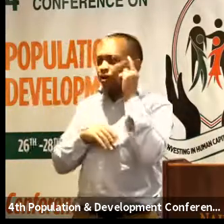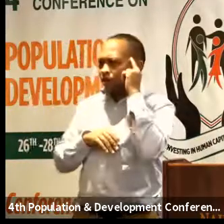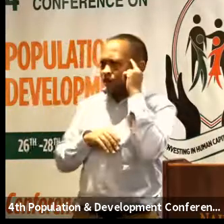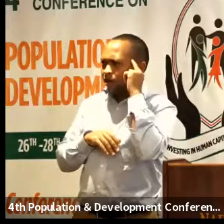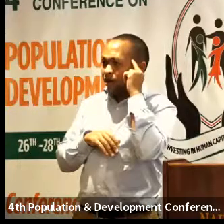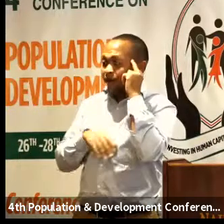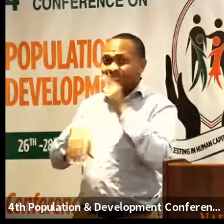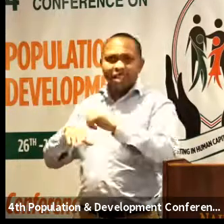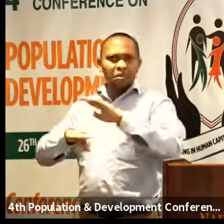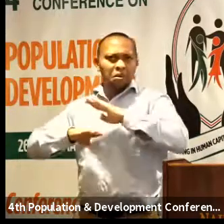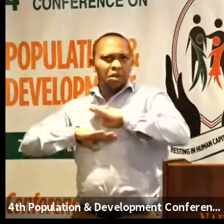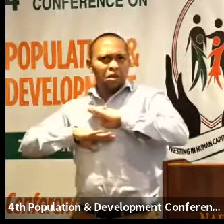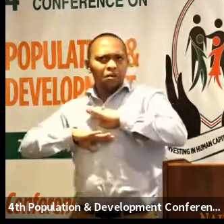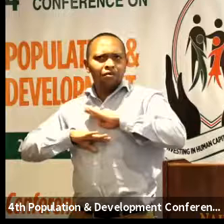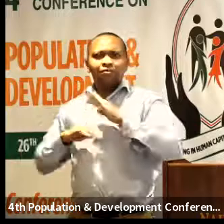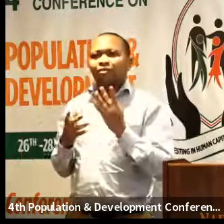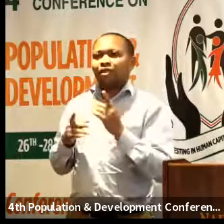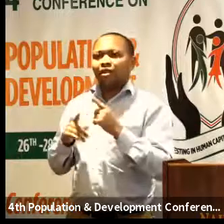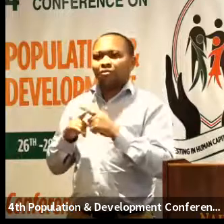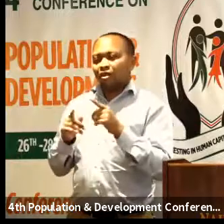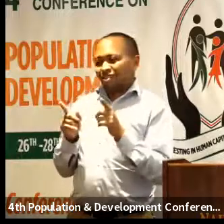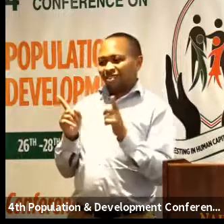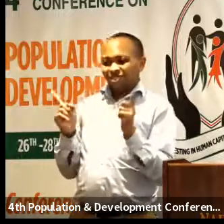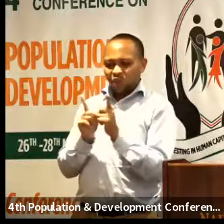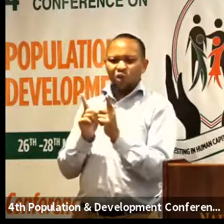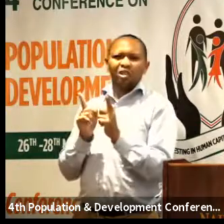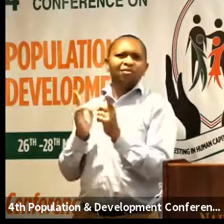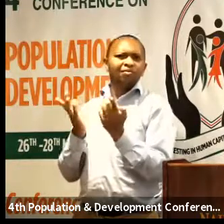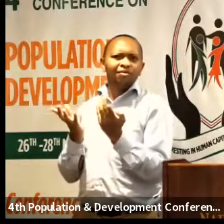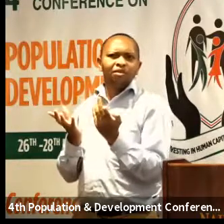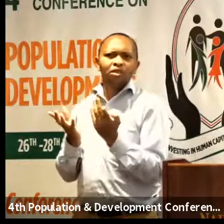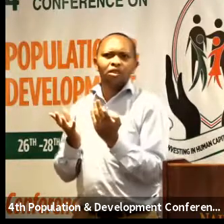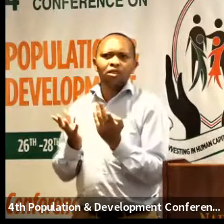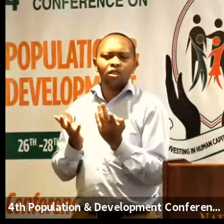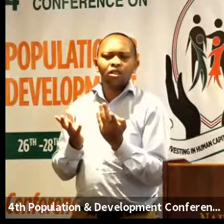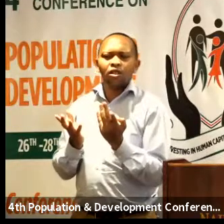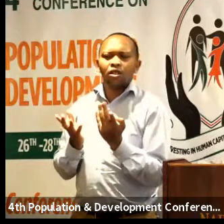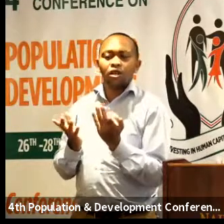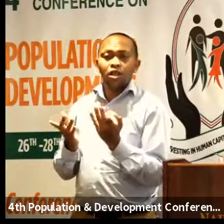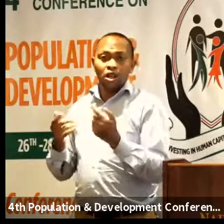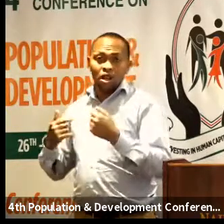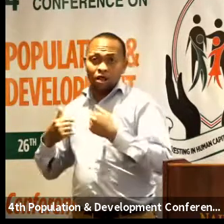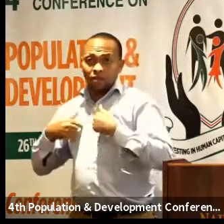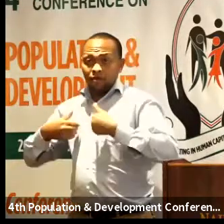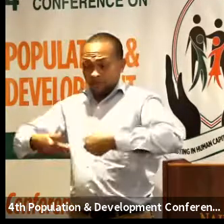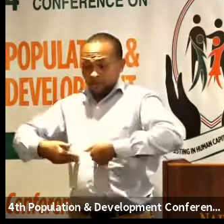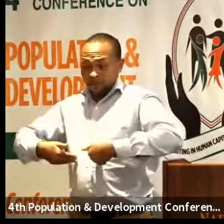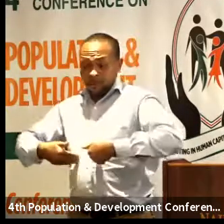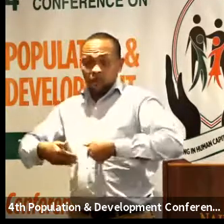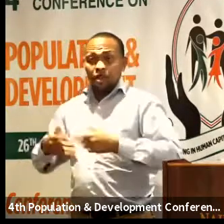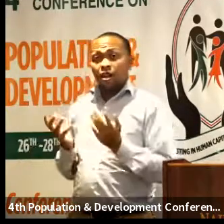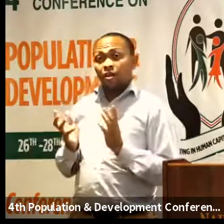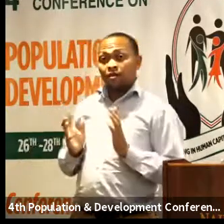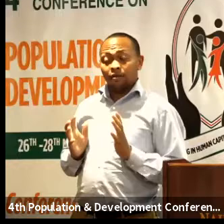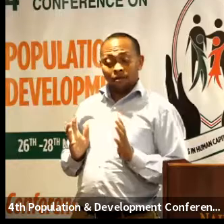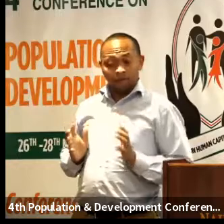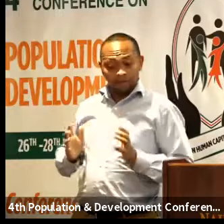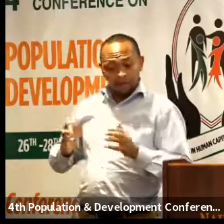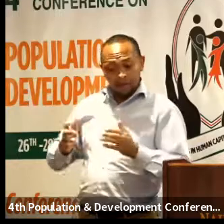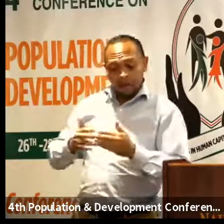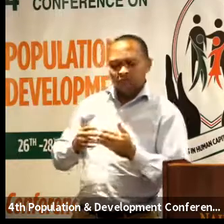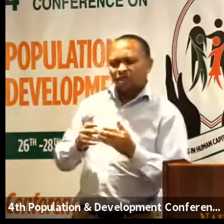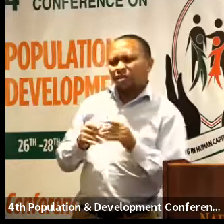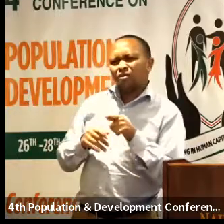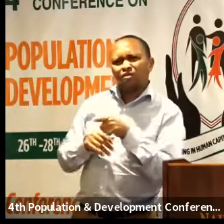enough. Not we thought, but we were cut short. And we had adolescents who were in the panel who could not do their presentations, but